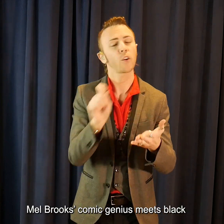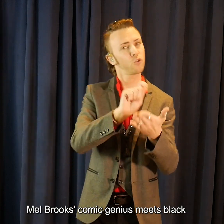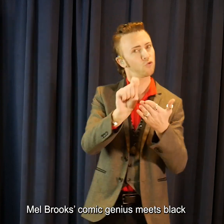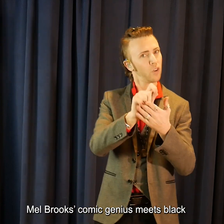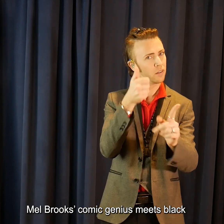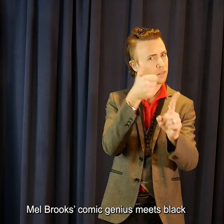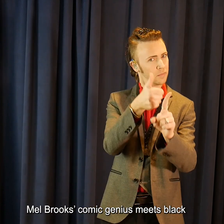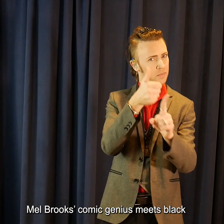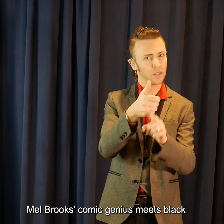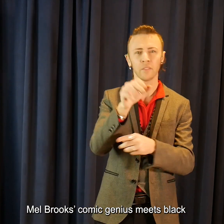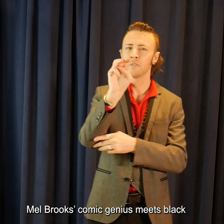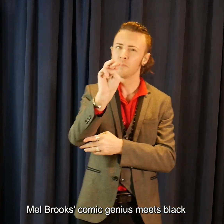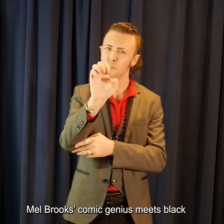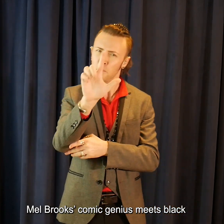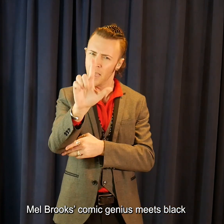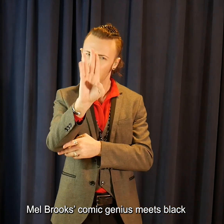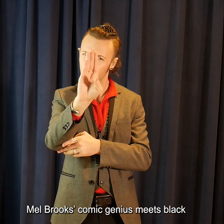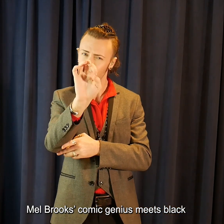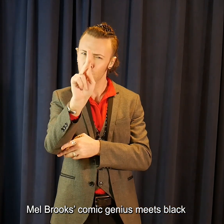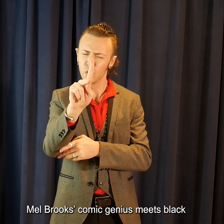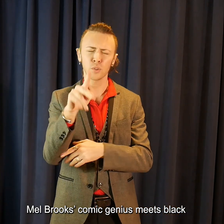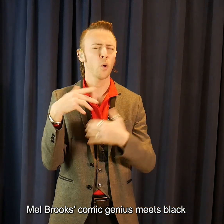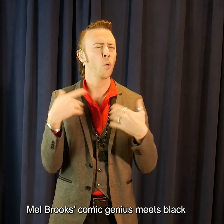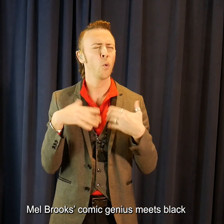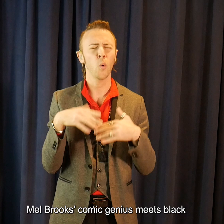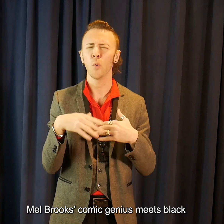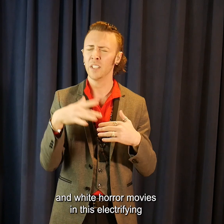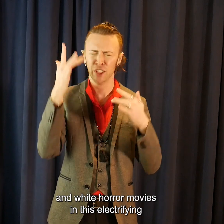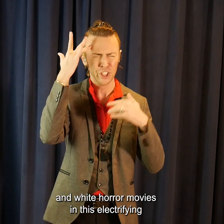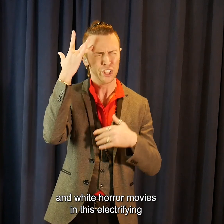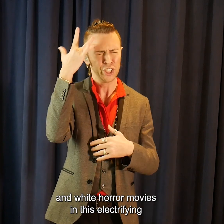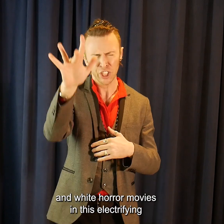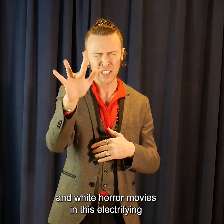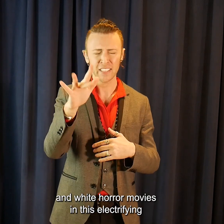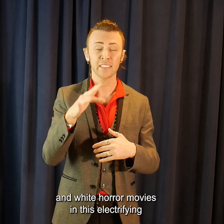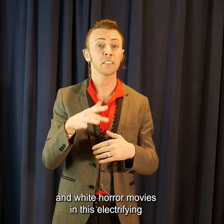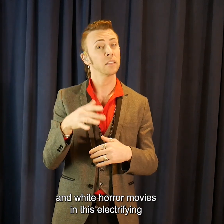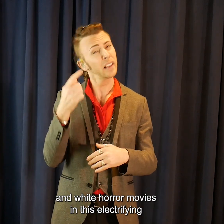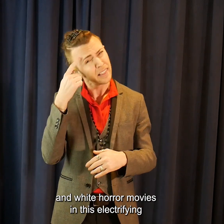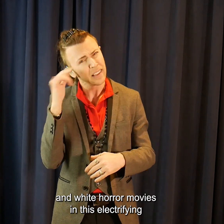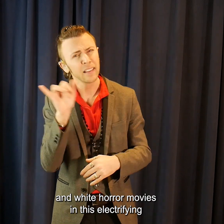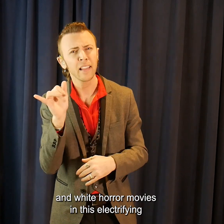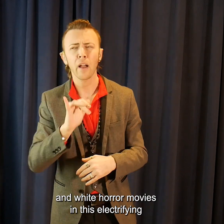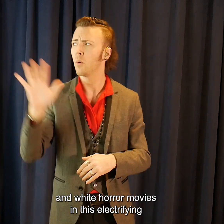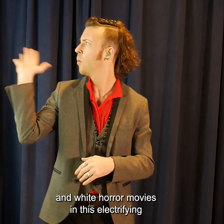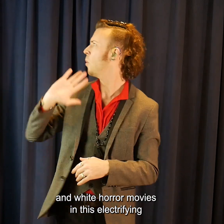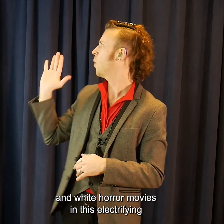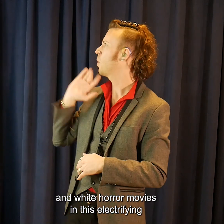Mel Brooks' comic genius meets black and white horror movies in